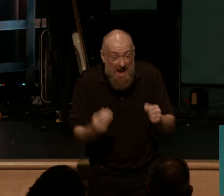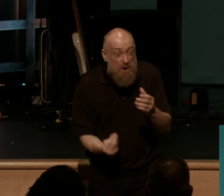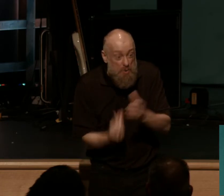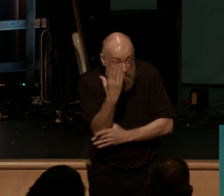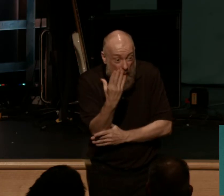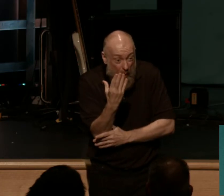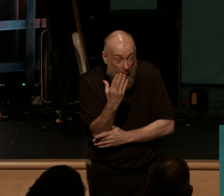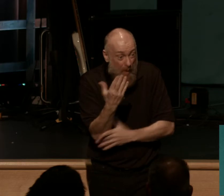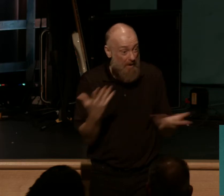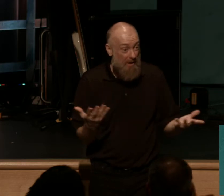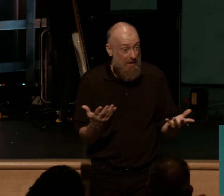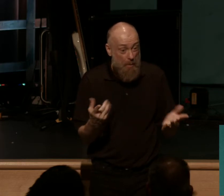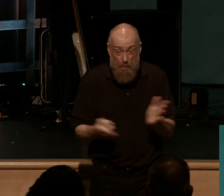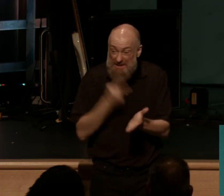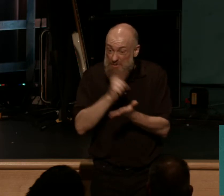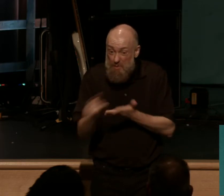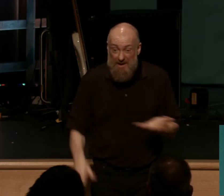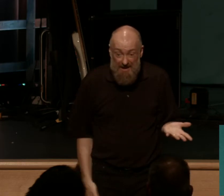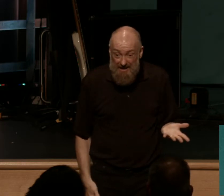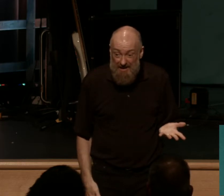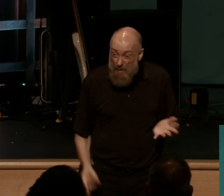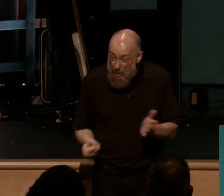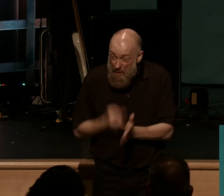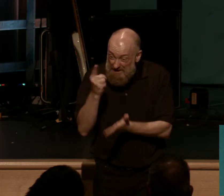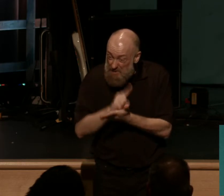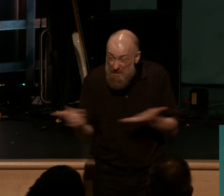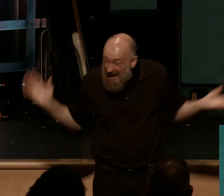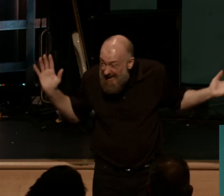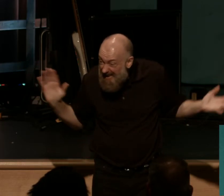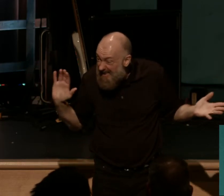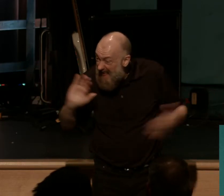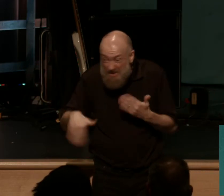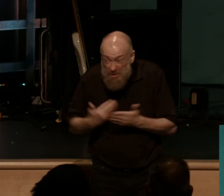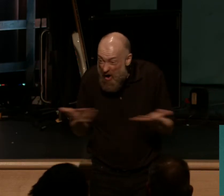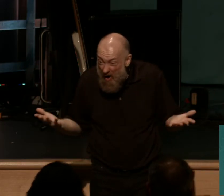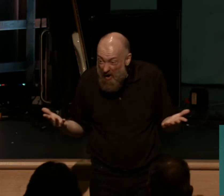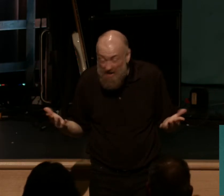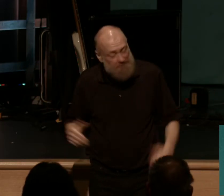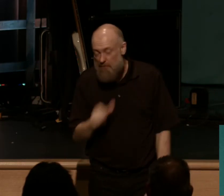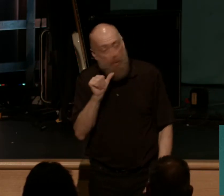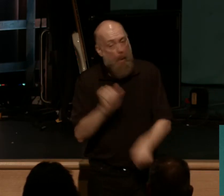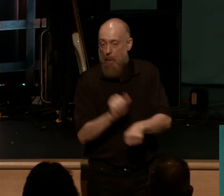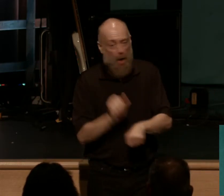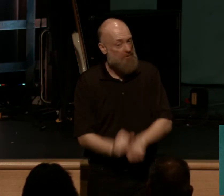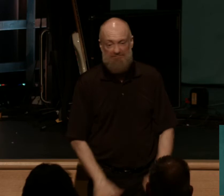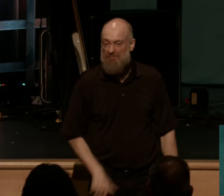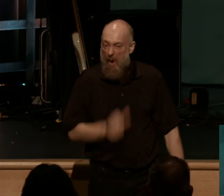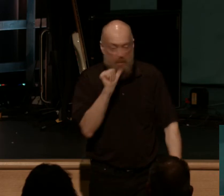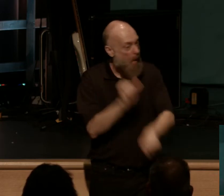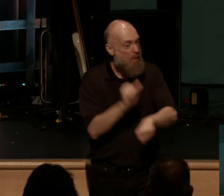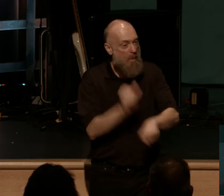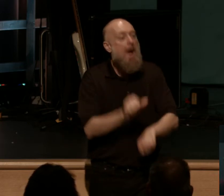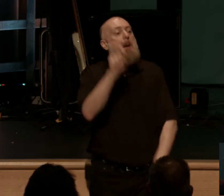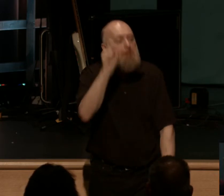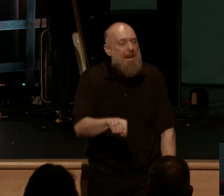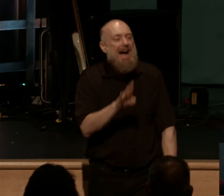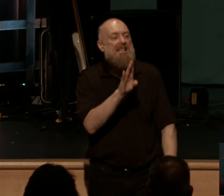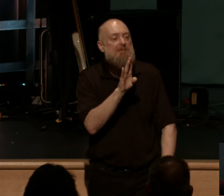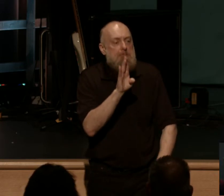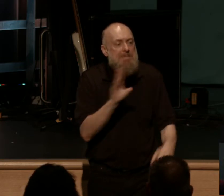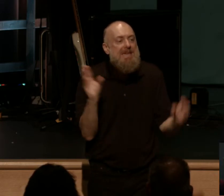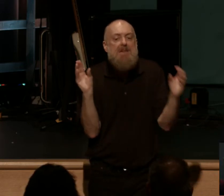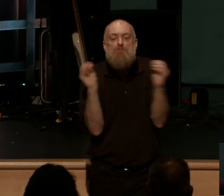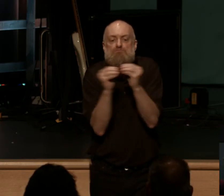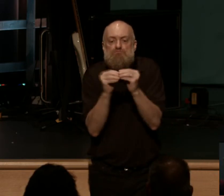in Christ by, and this is all you get, 5 p.m. service once a week, it will not work out well. There must be